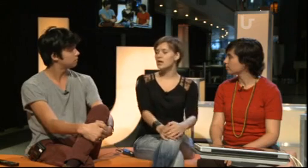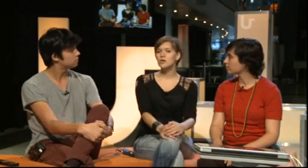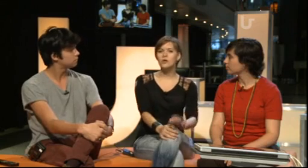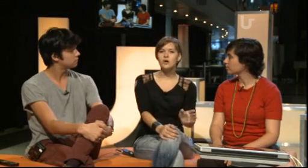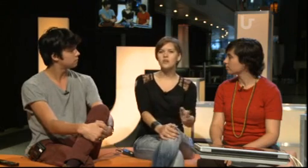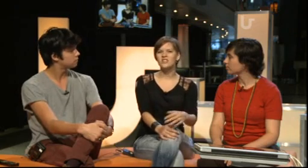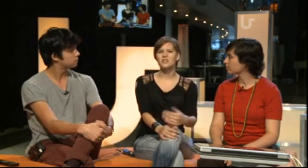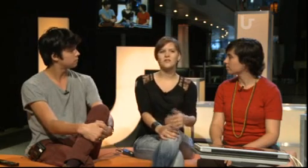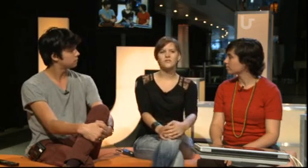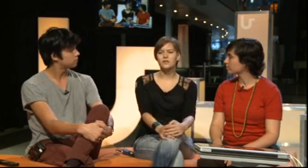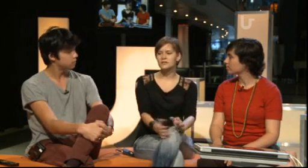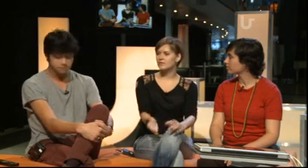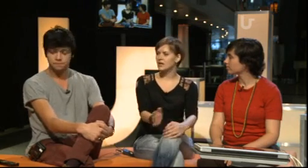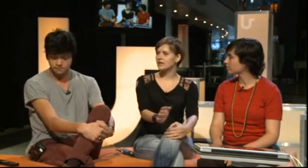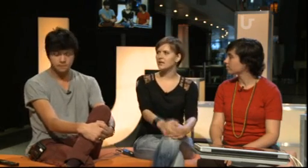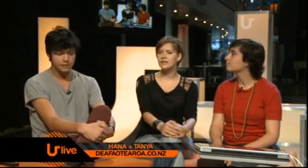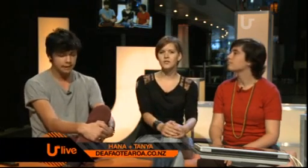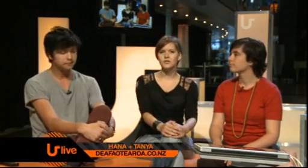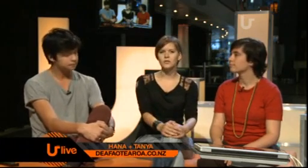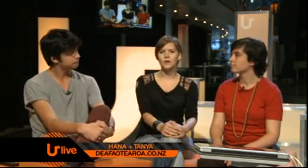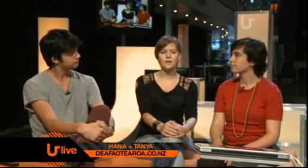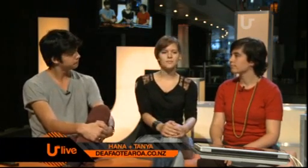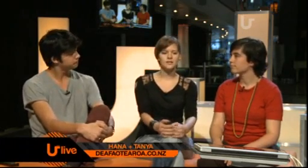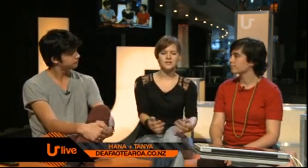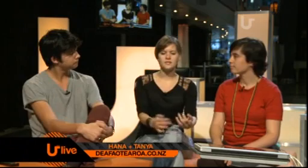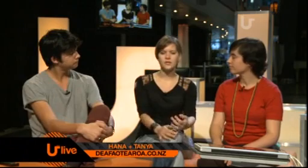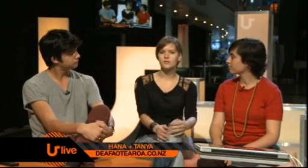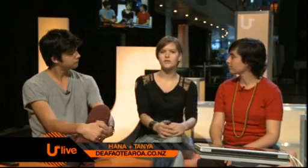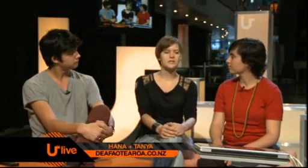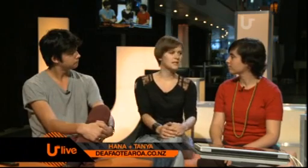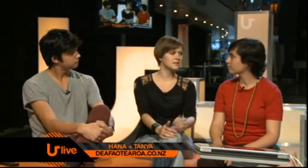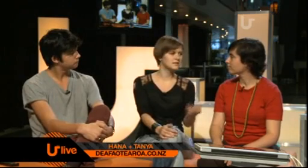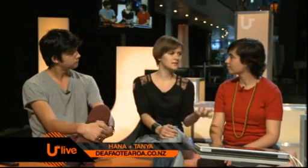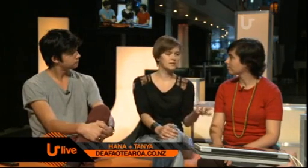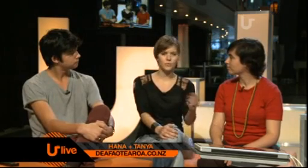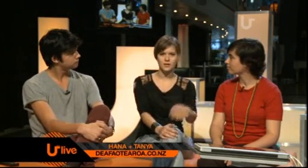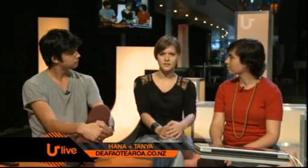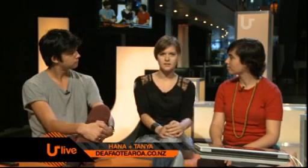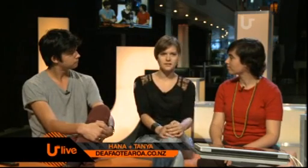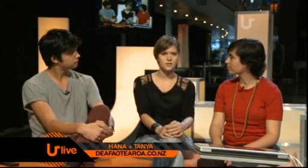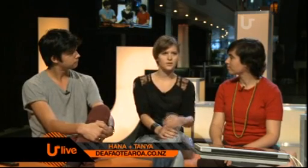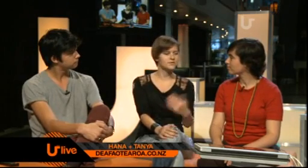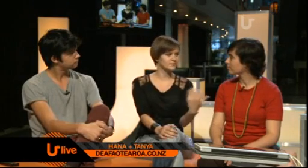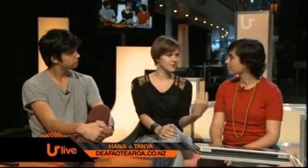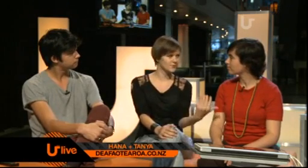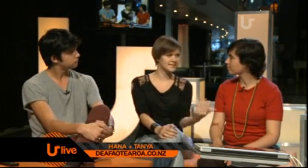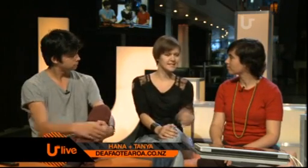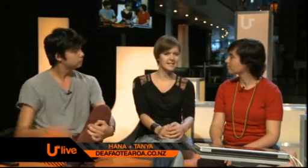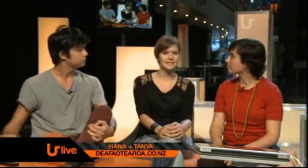Go along, you know, have a feel, see if you like it. And if you do, there's Vic University in Wellington does, you know, some courses, and then there's